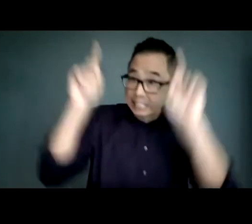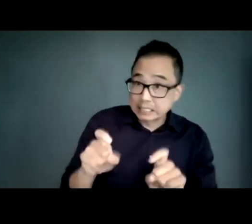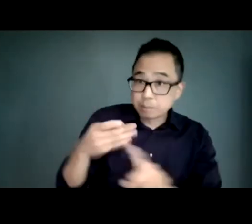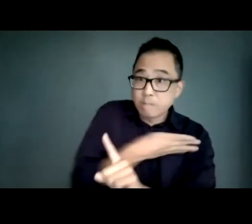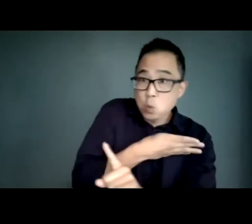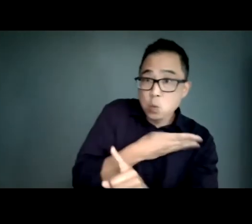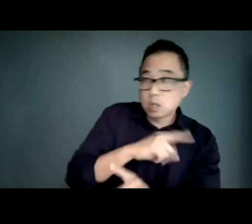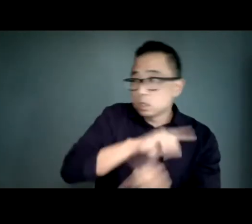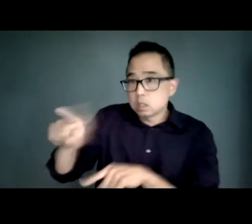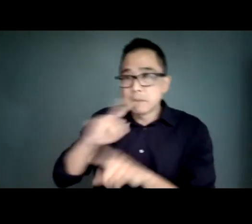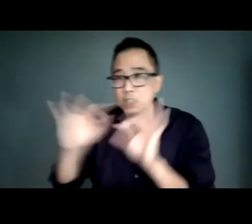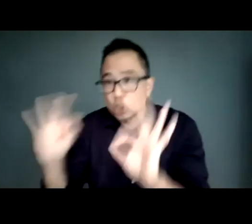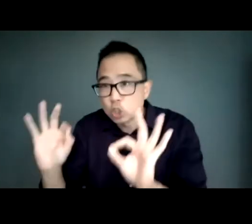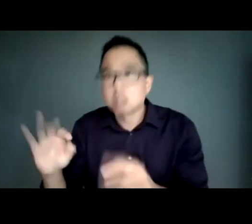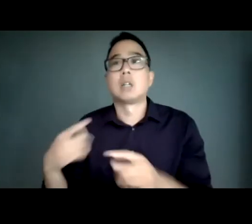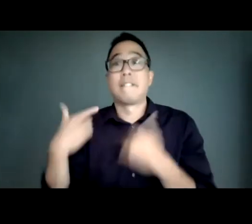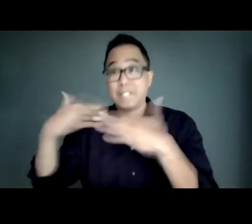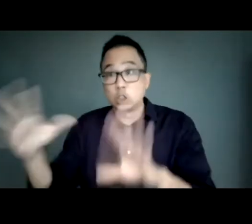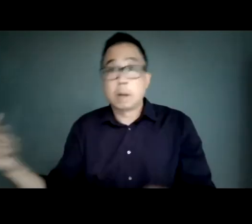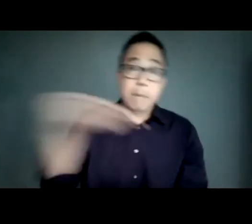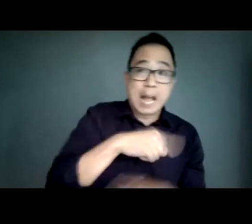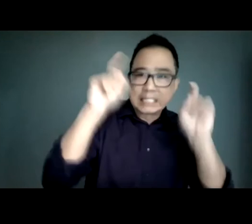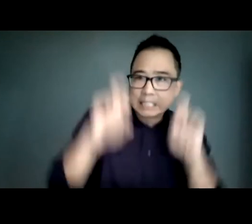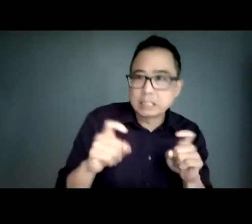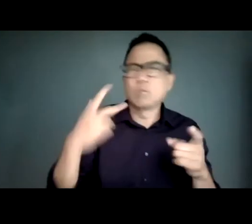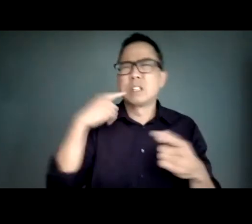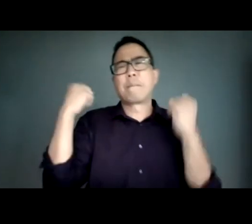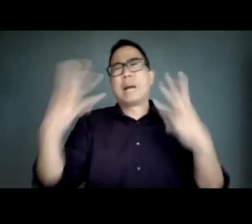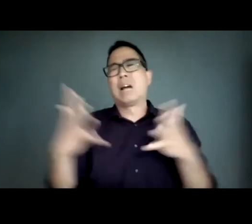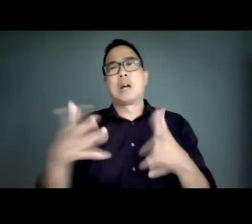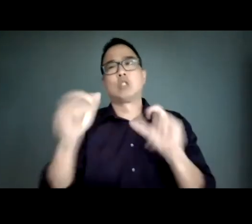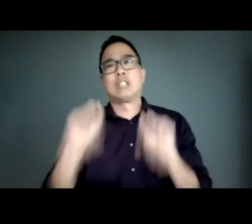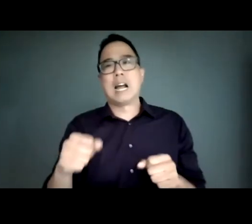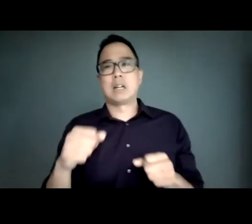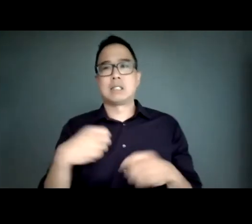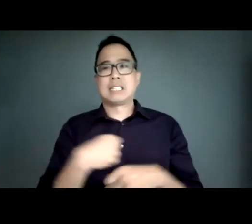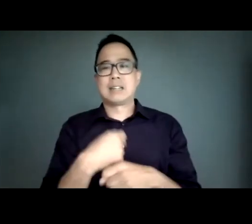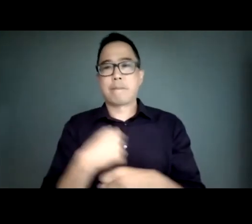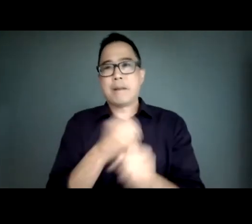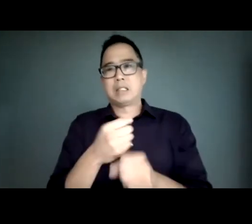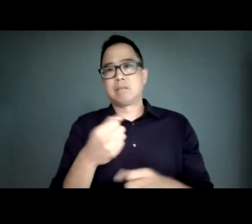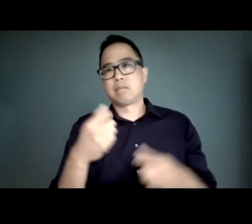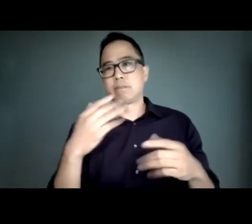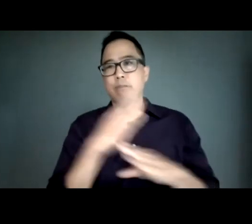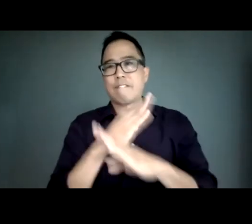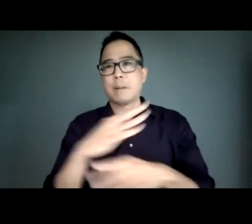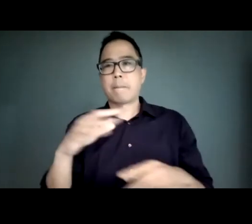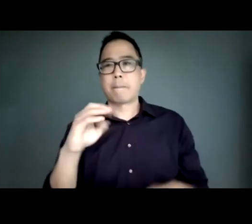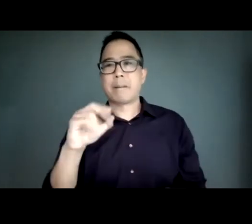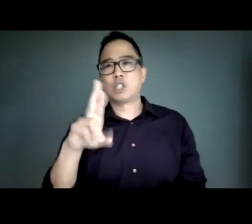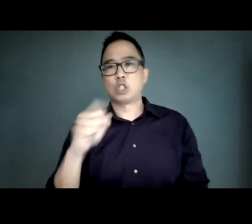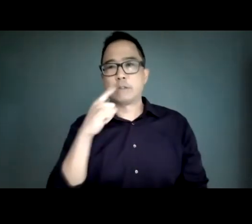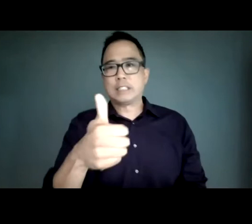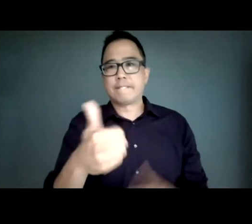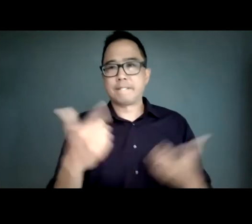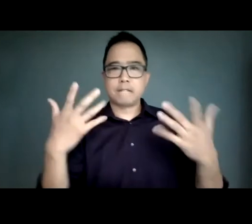be safe about it. You can wear a mask, you can get tested, you can wash your hands, you get tested before and after you go